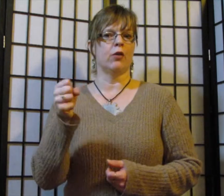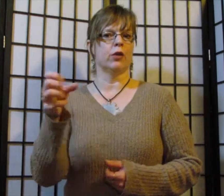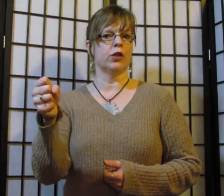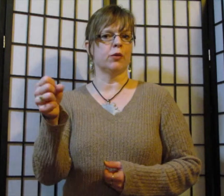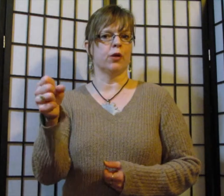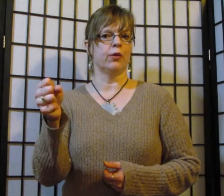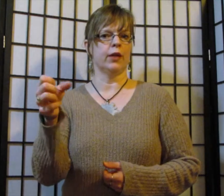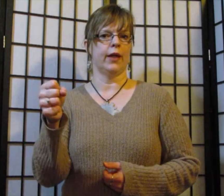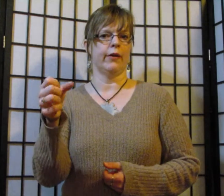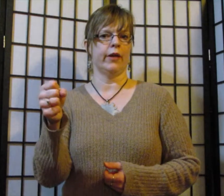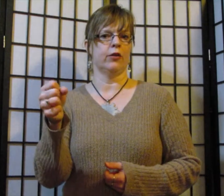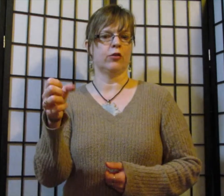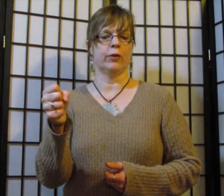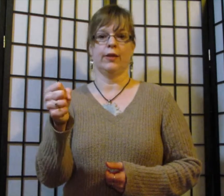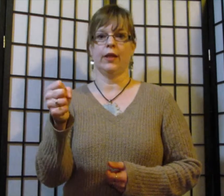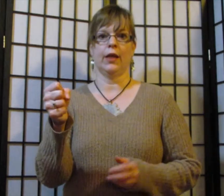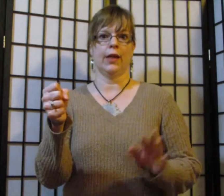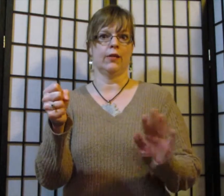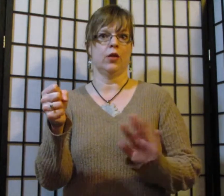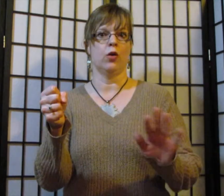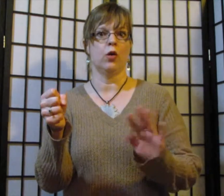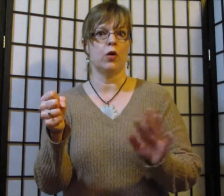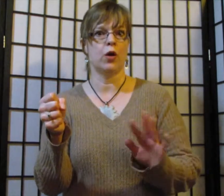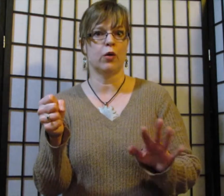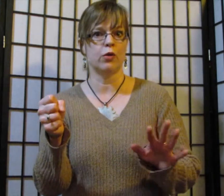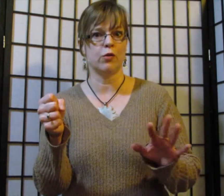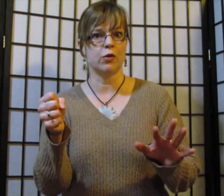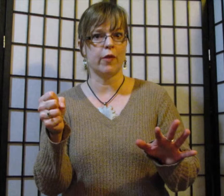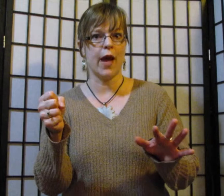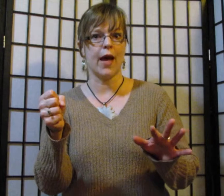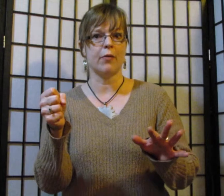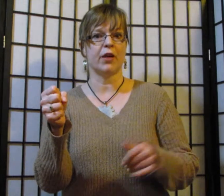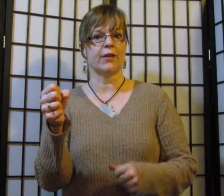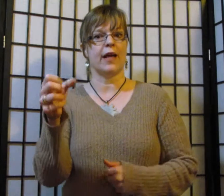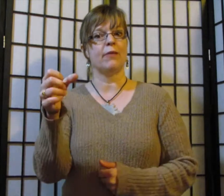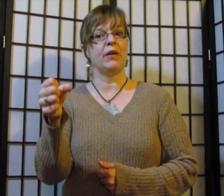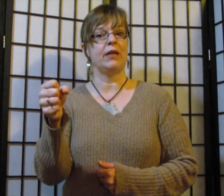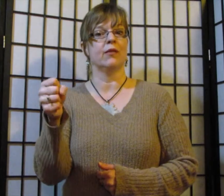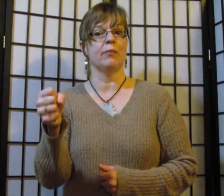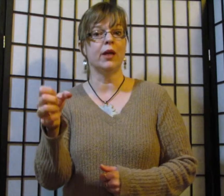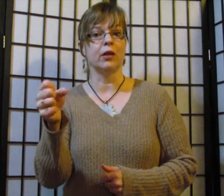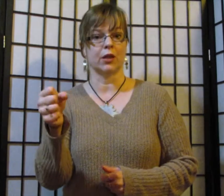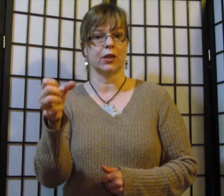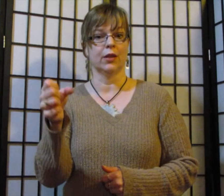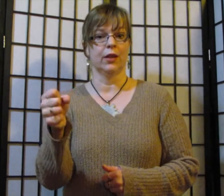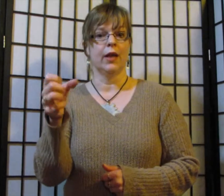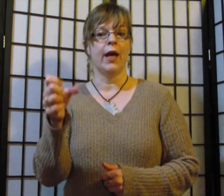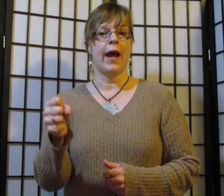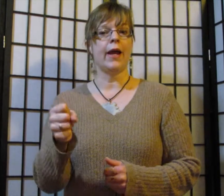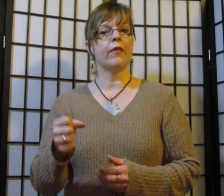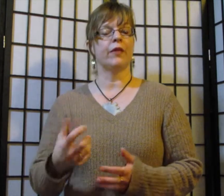orange you were holding it out here and squeezing it, and I said no, no, no, don't do that because that means milk. And this